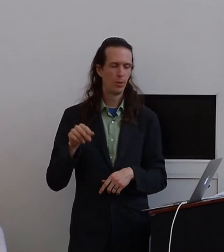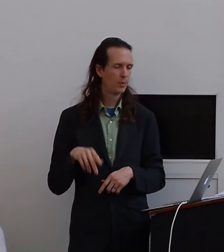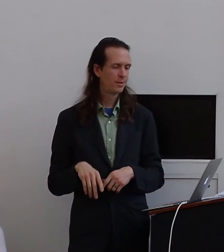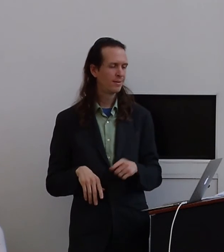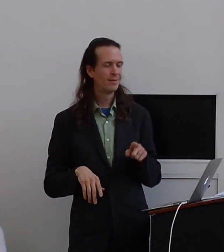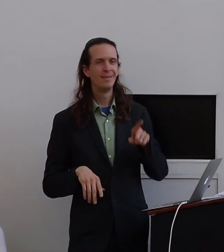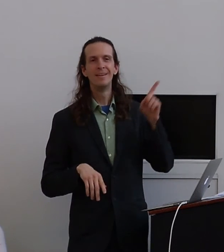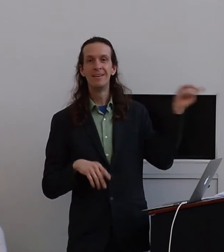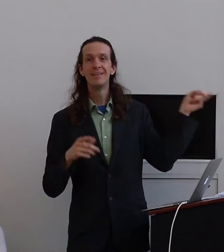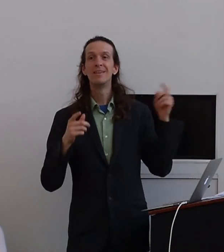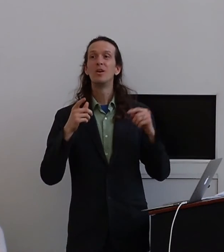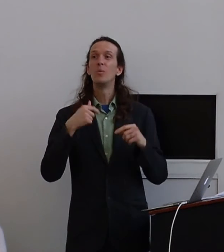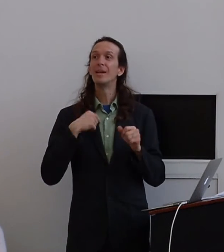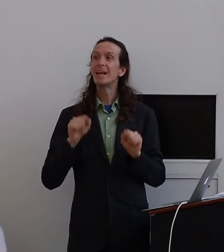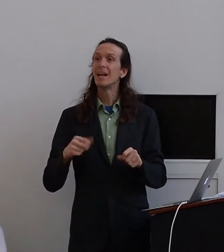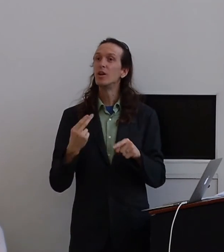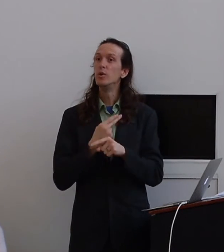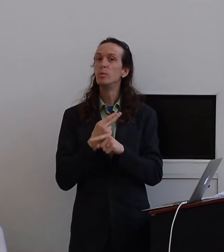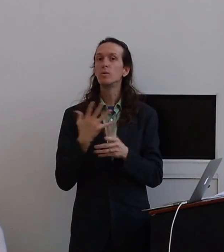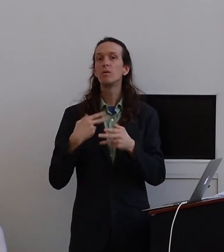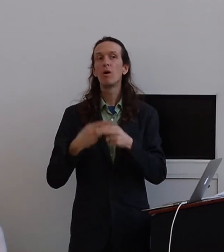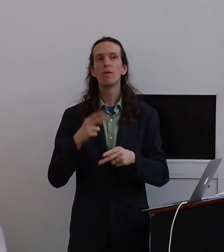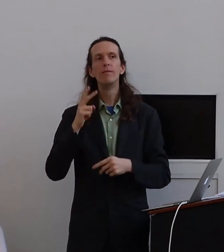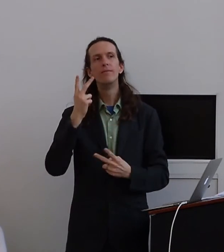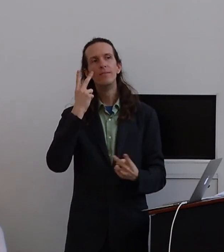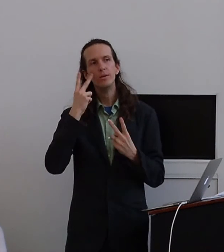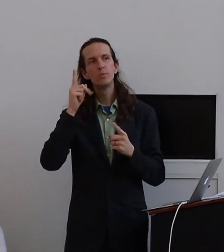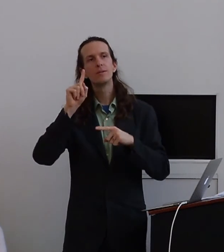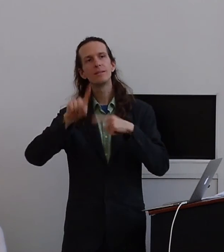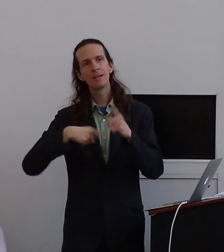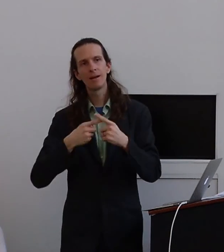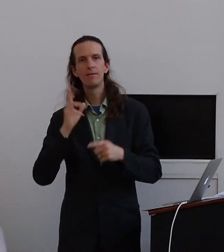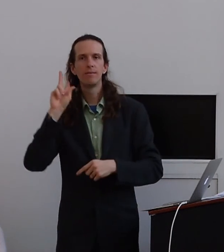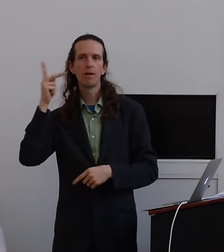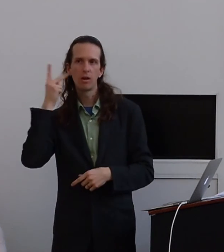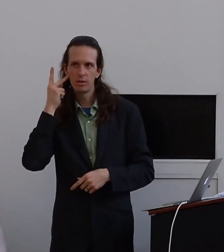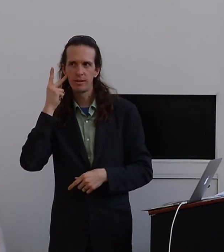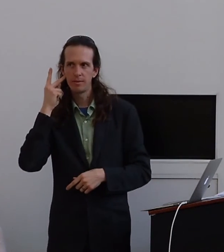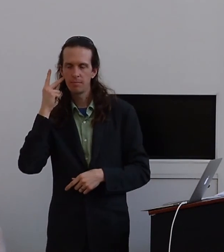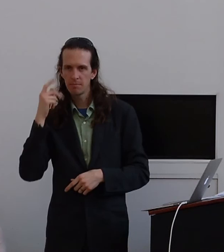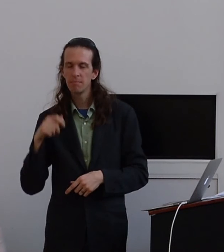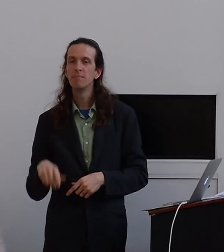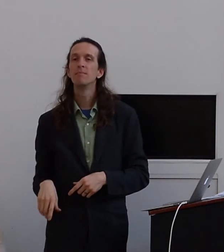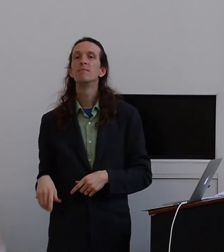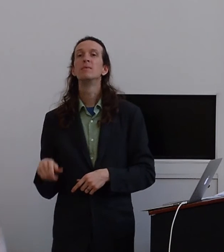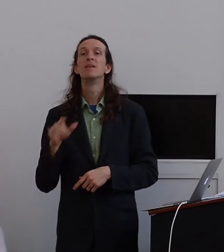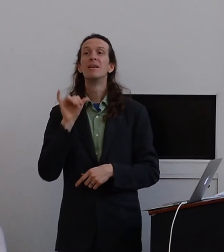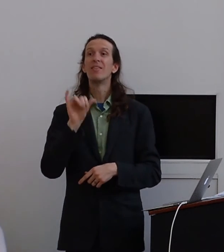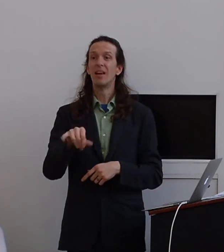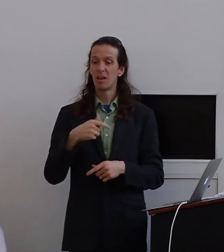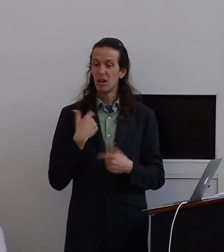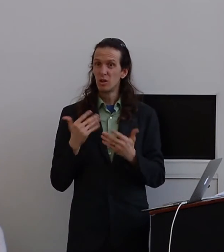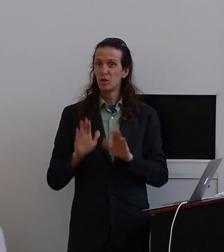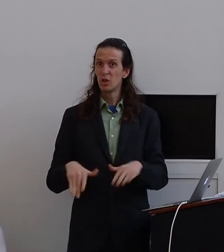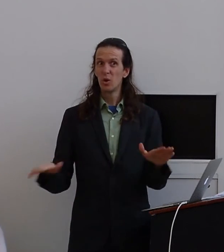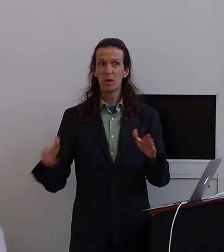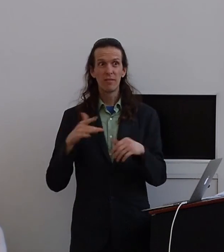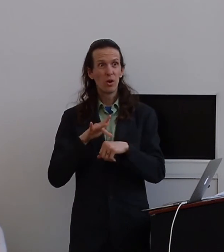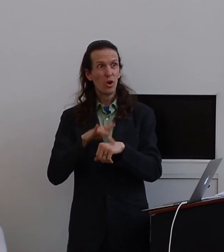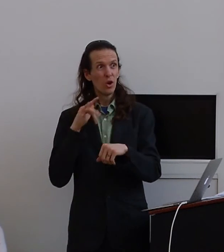Our findings say no. In fact, we find that children can use what is called visual sign phonology. When